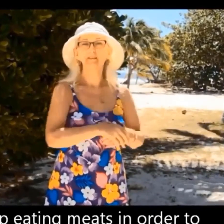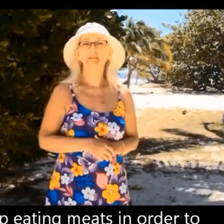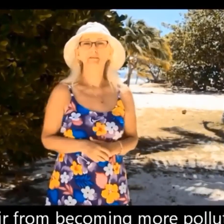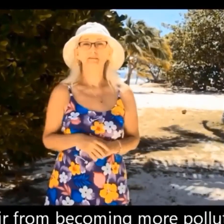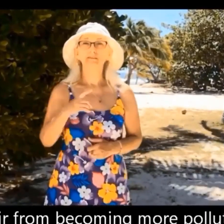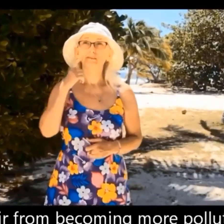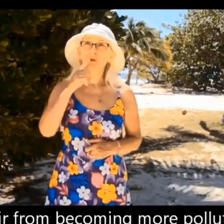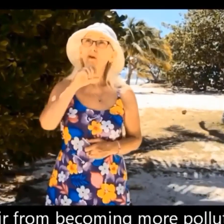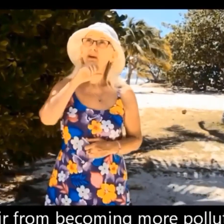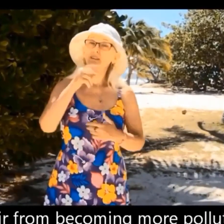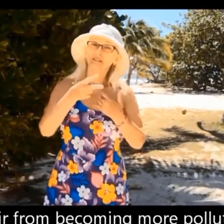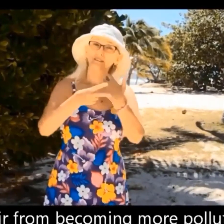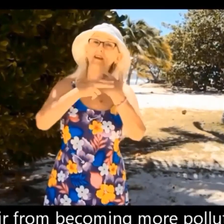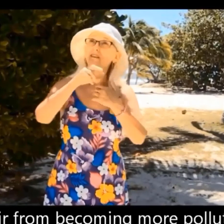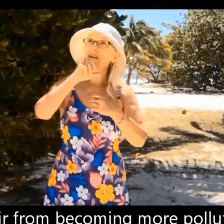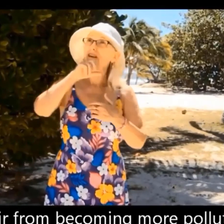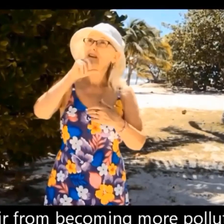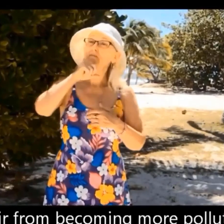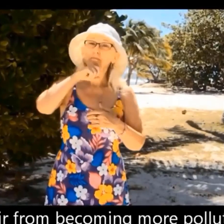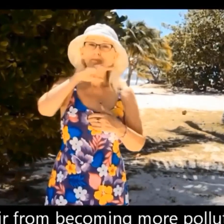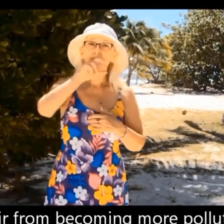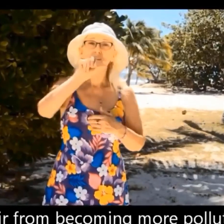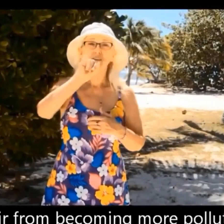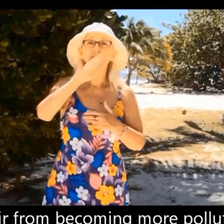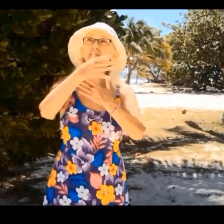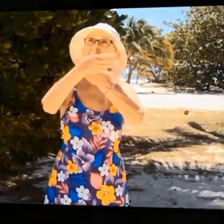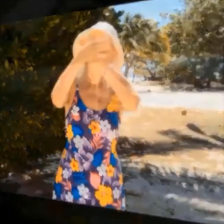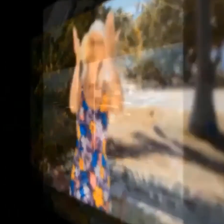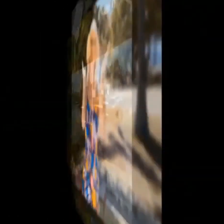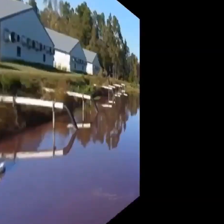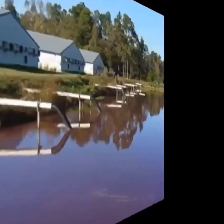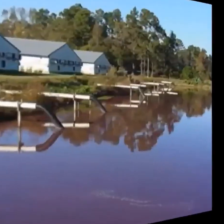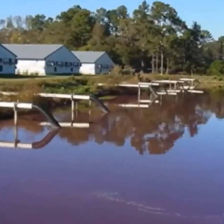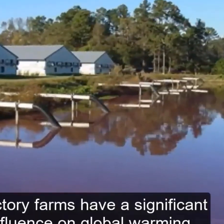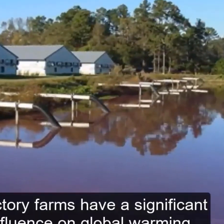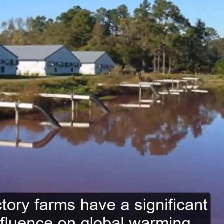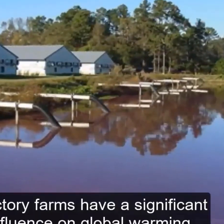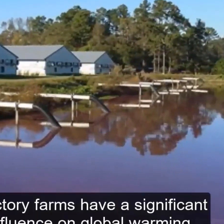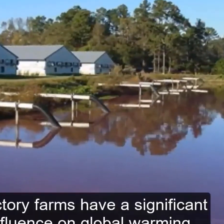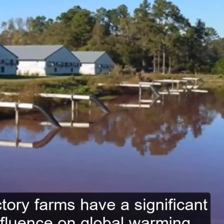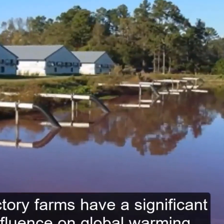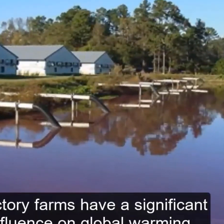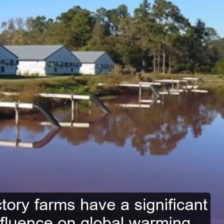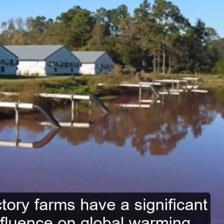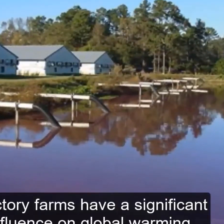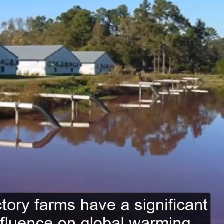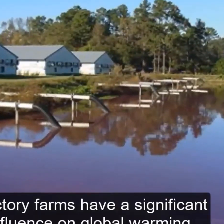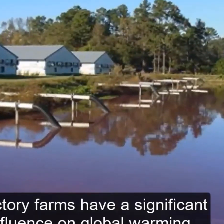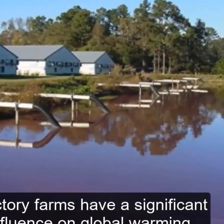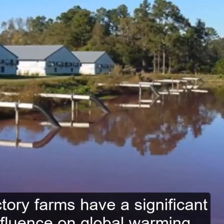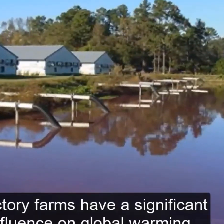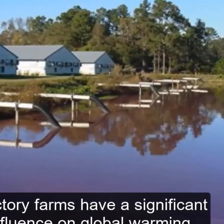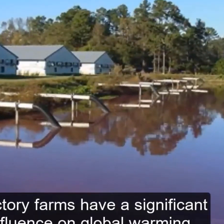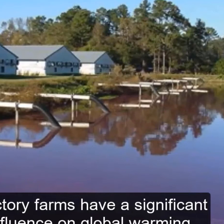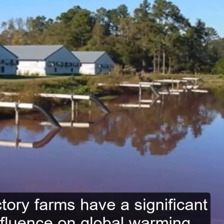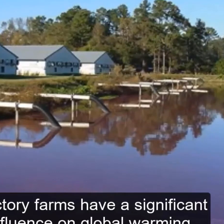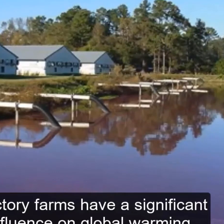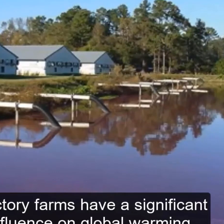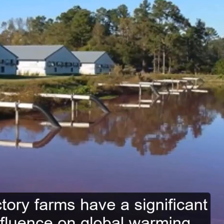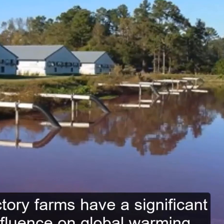eating meat in order to save the air from becoming more polluted. Factory farms have a significant influence on